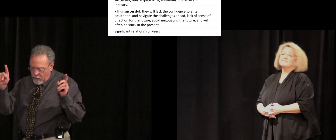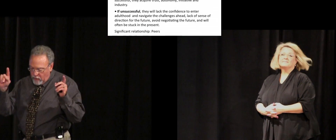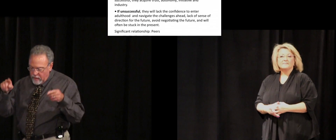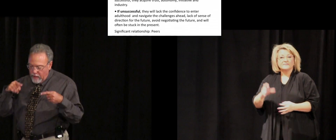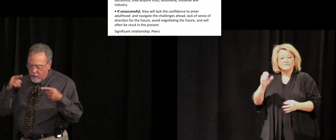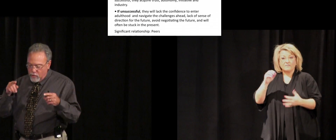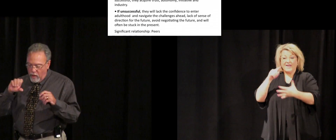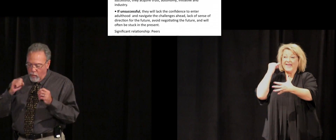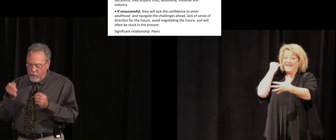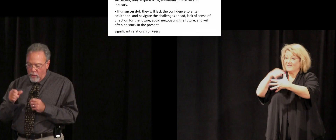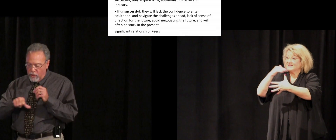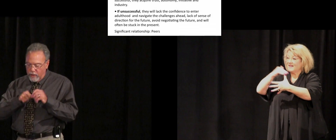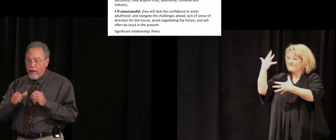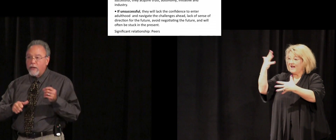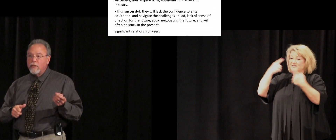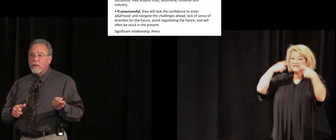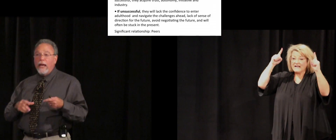that one sufficiently.